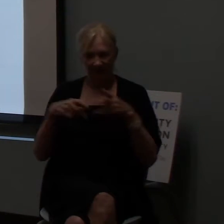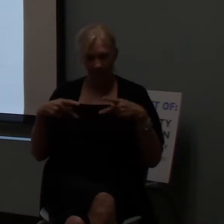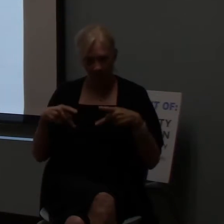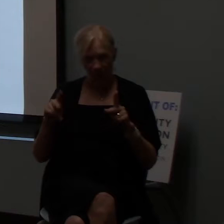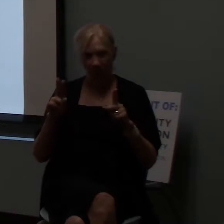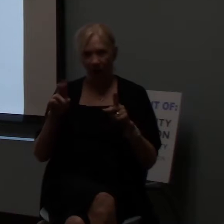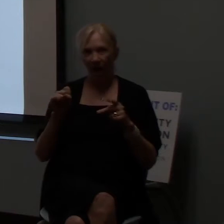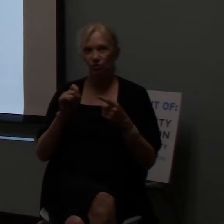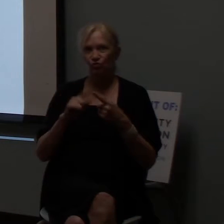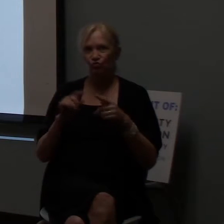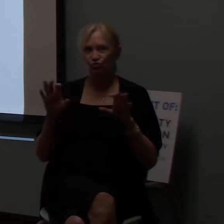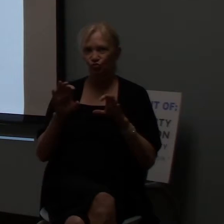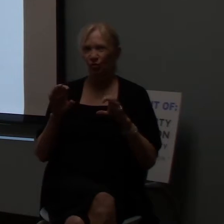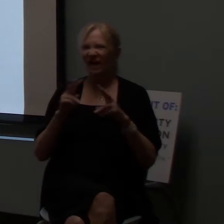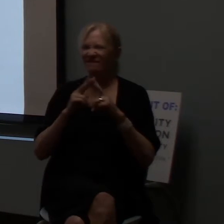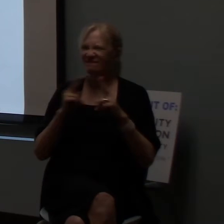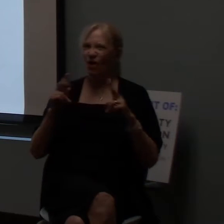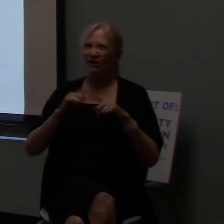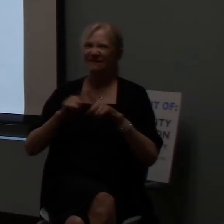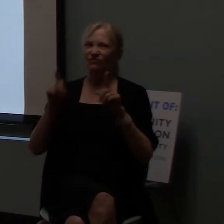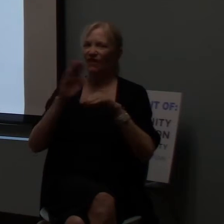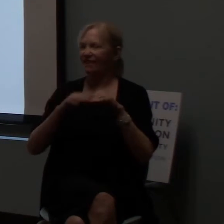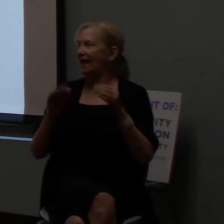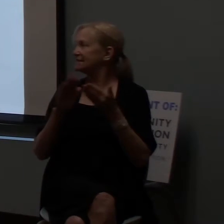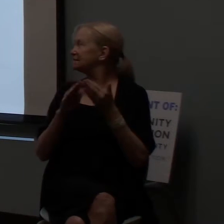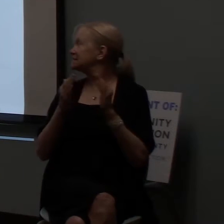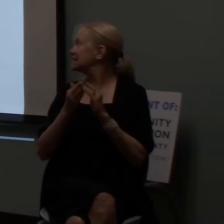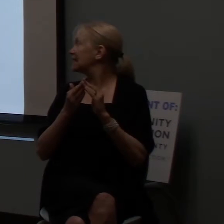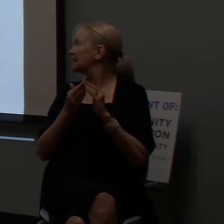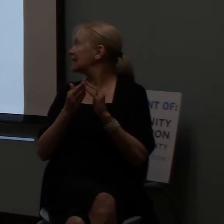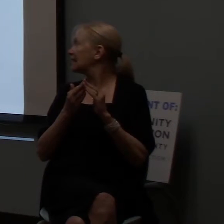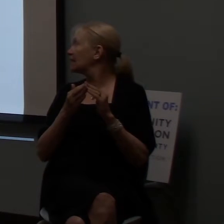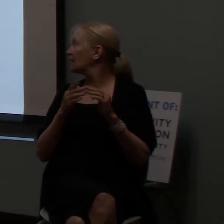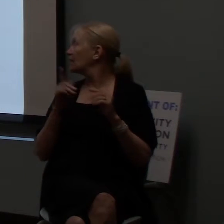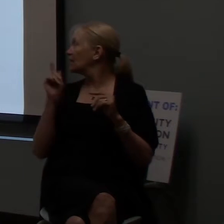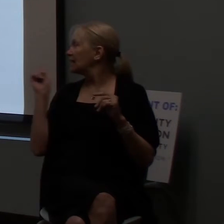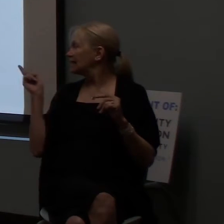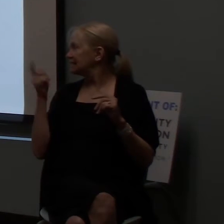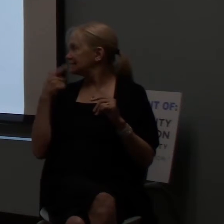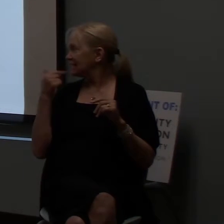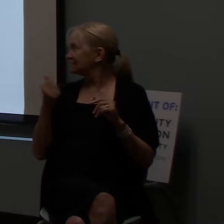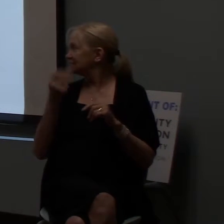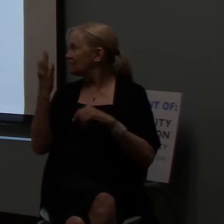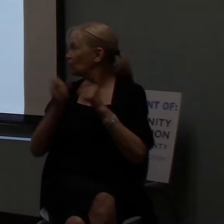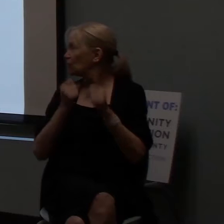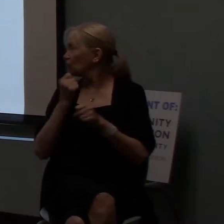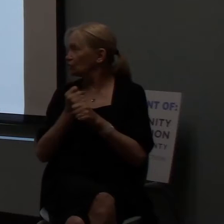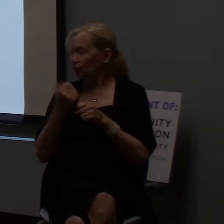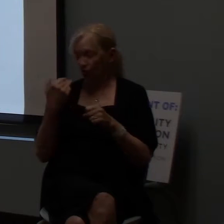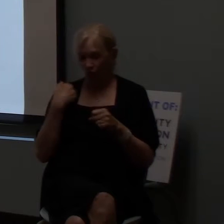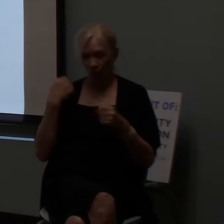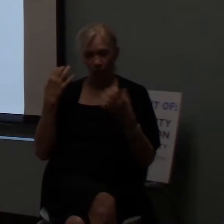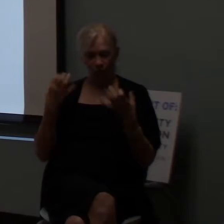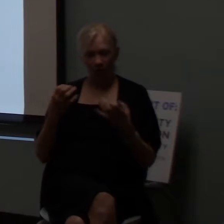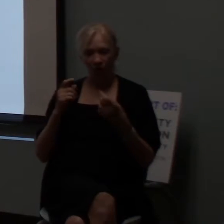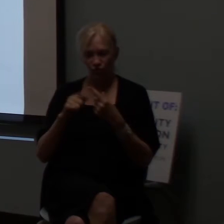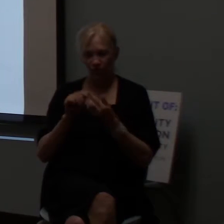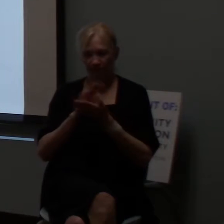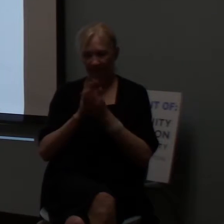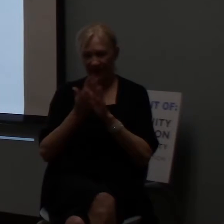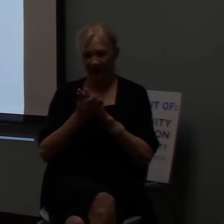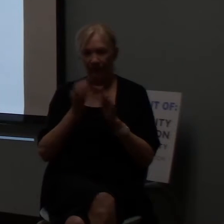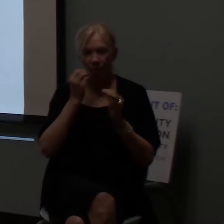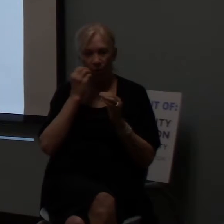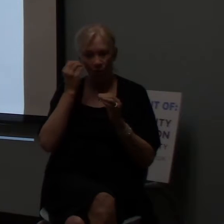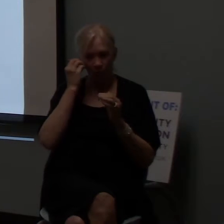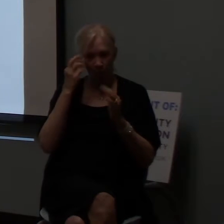So it's very different than the cities. And there was a petition effort a couple of years ago to become a whole rule county